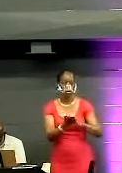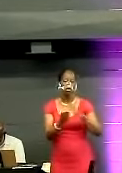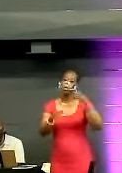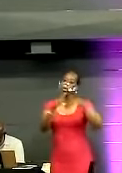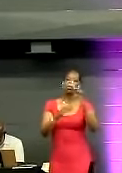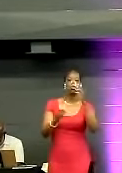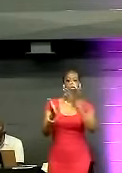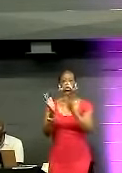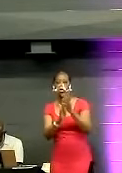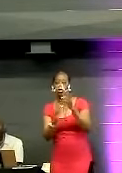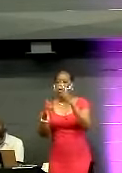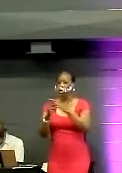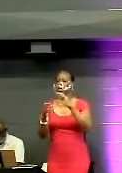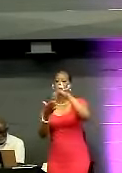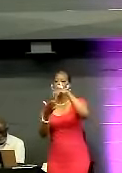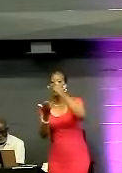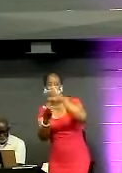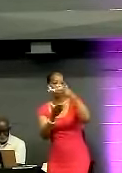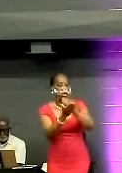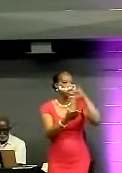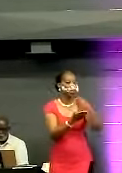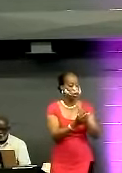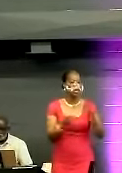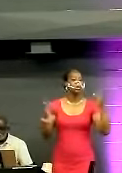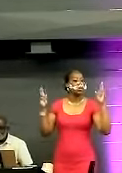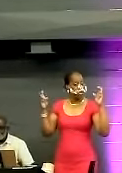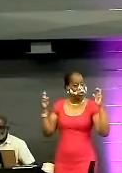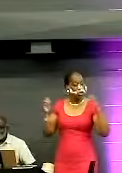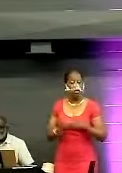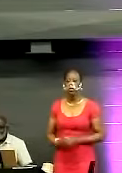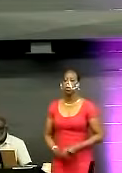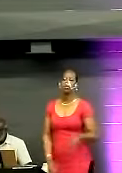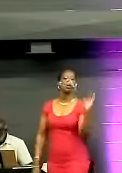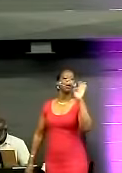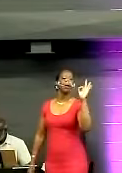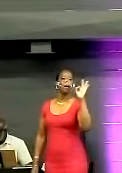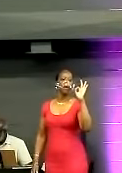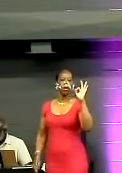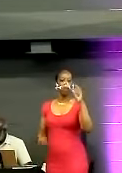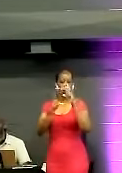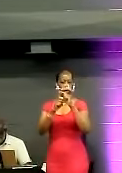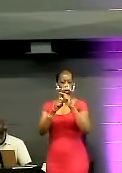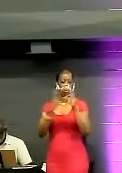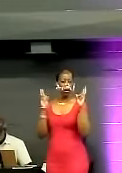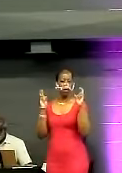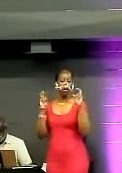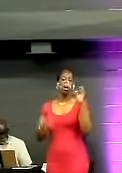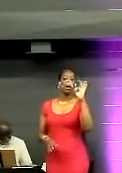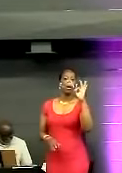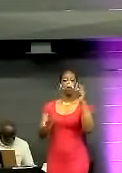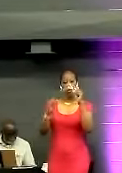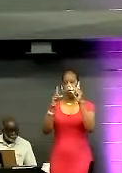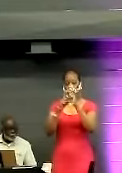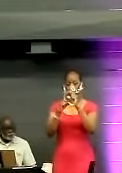Listen, the series this week, this month, is the F word. Right? The F word. And as an elementary